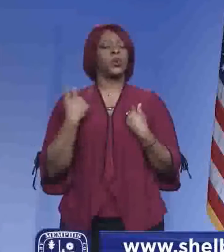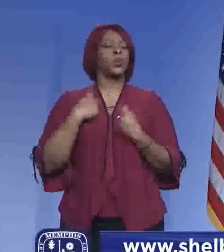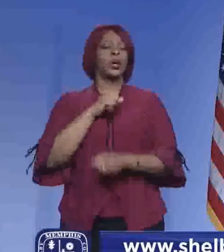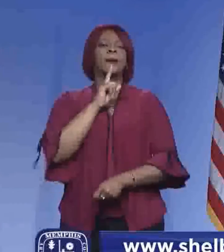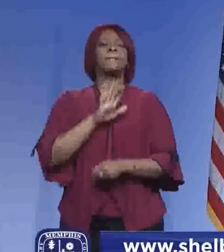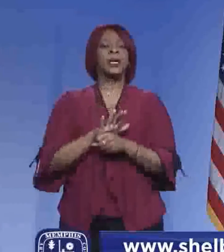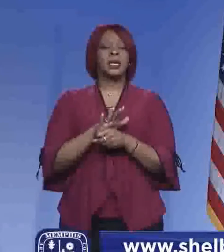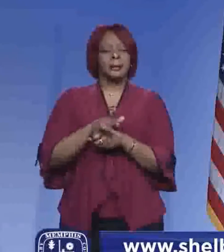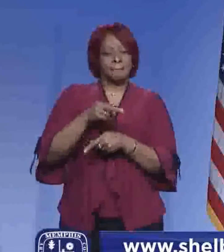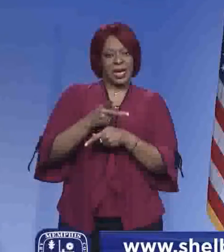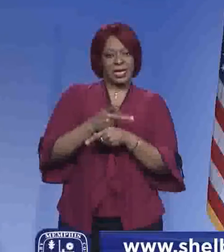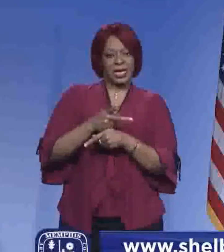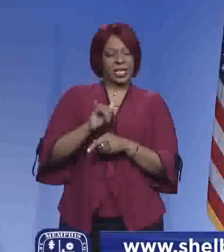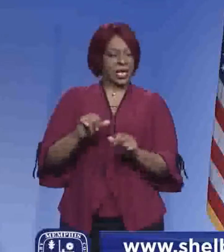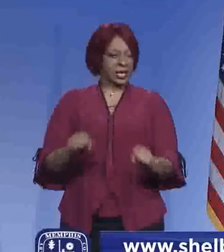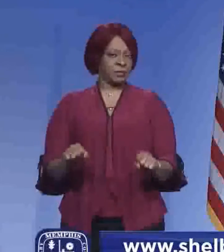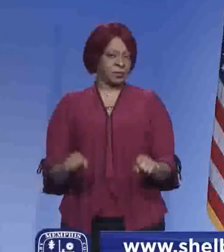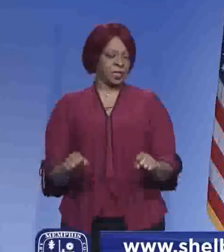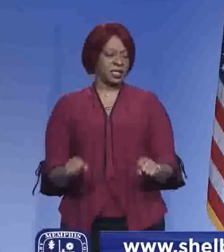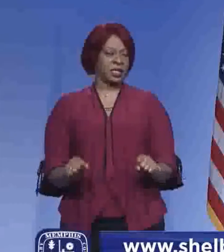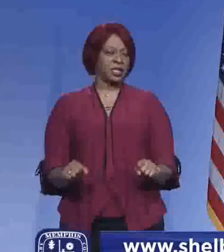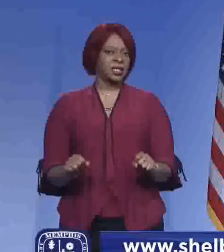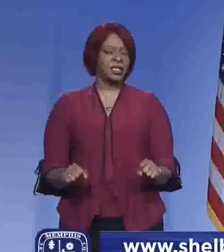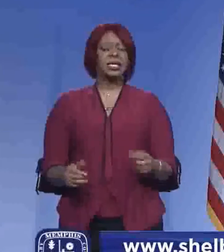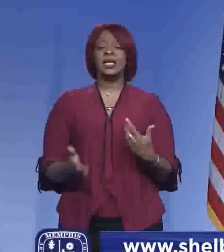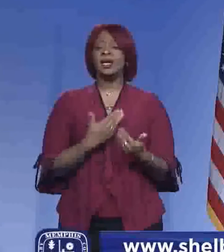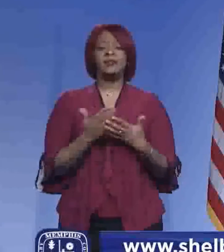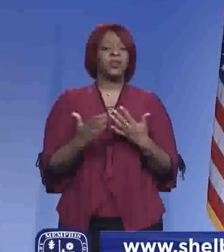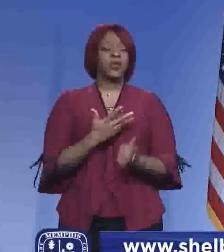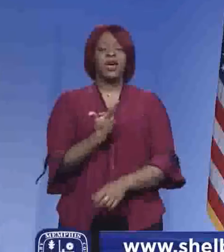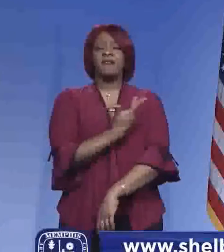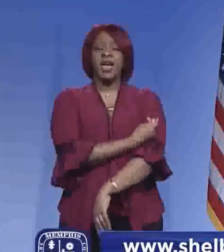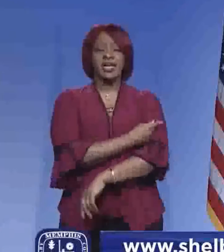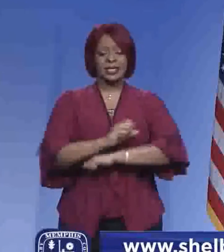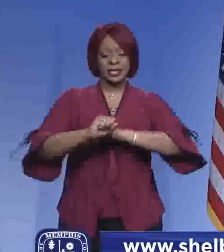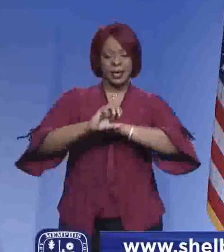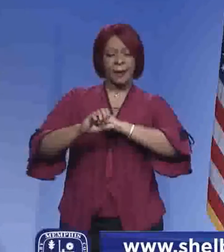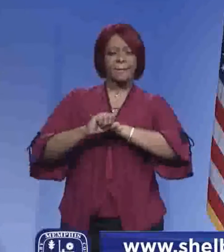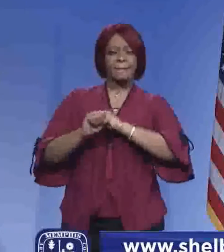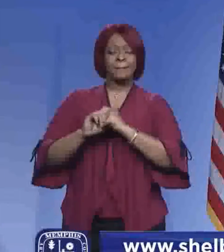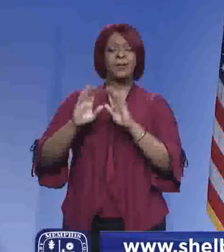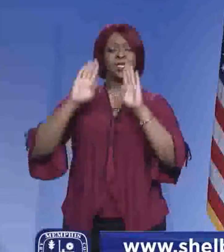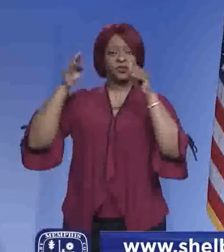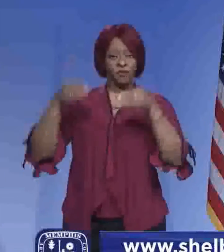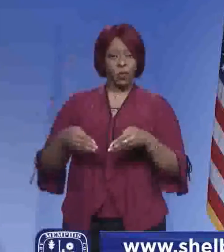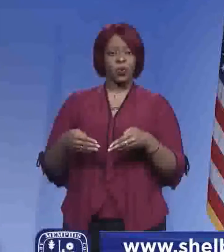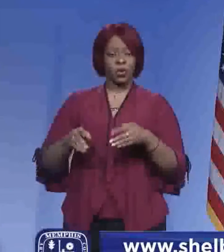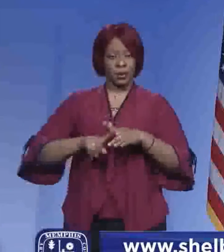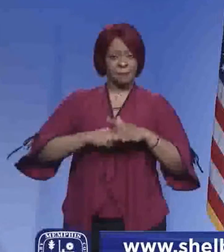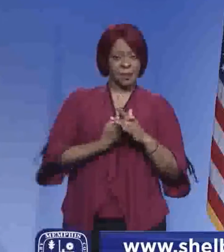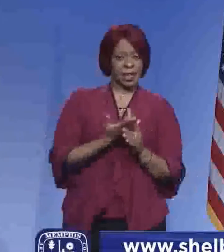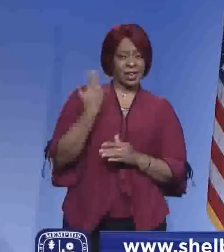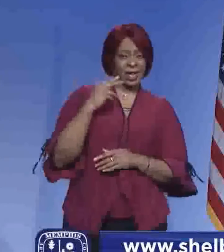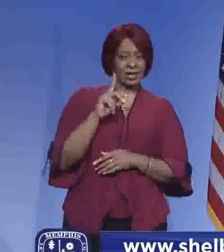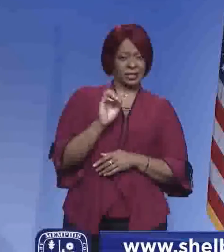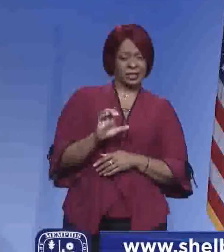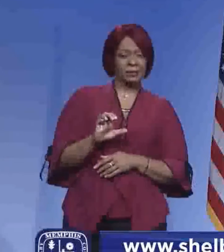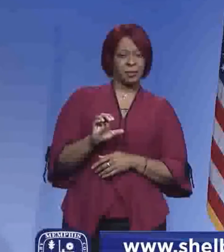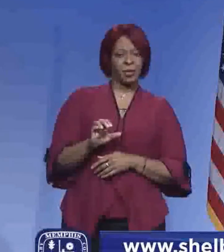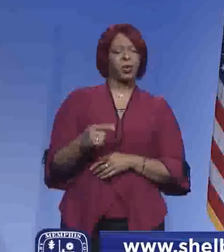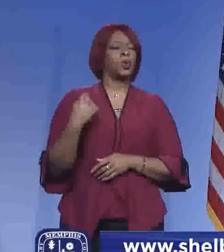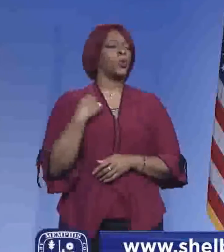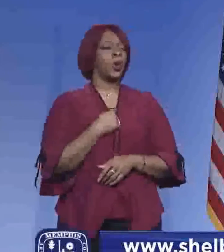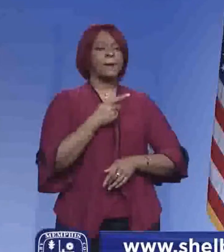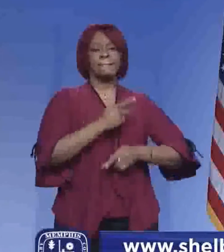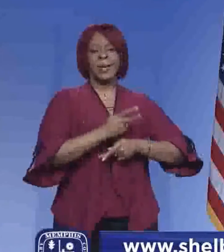committed to maintaining that capability. So even as the vaccine campaign became the focus beginning in December, we